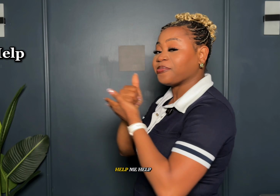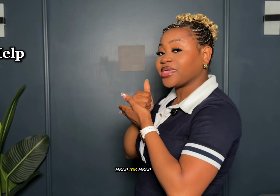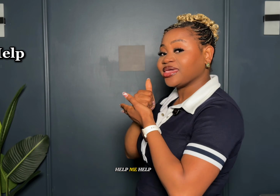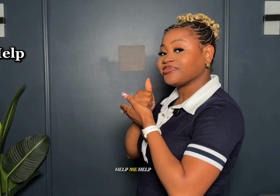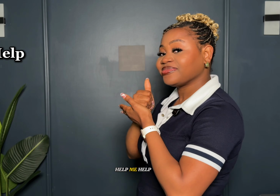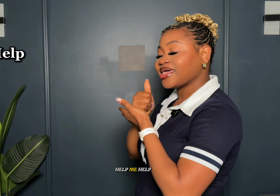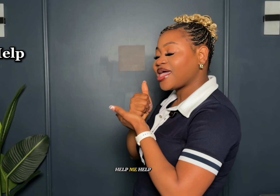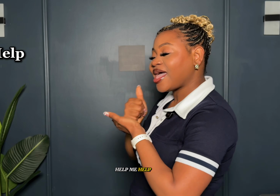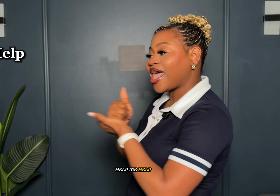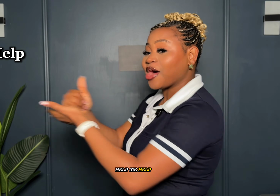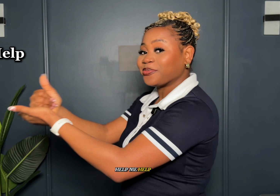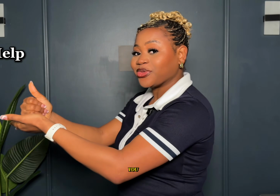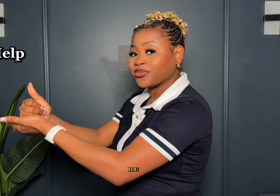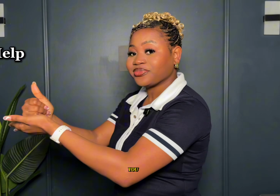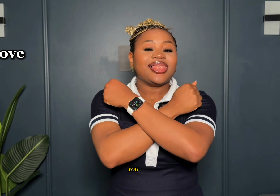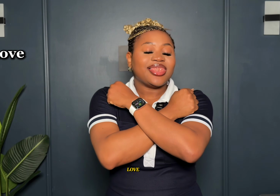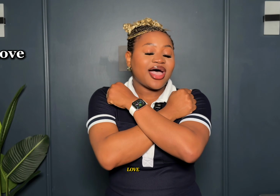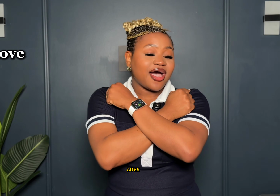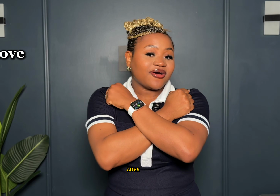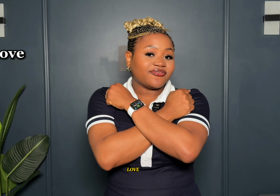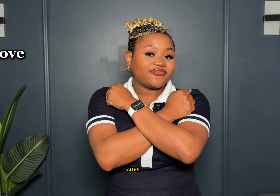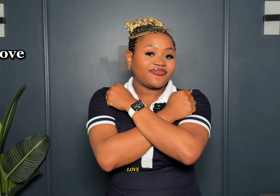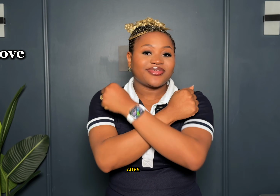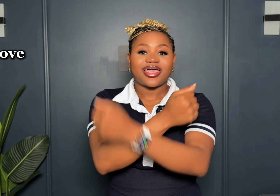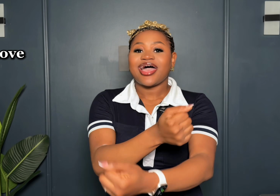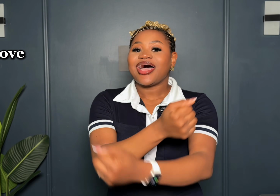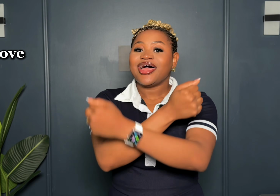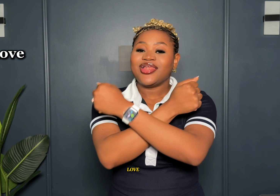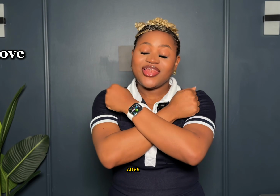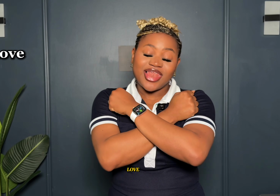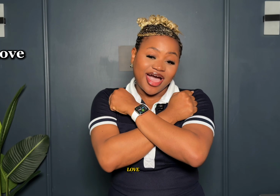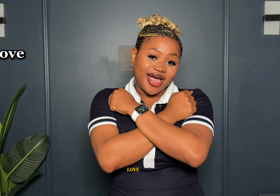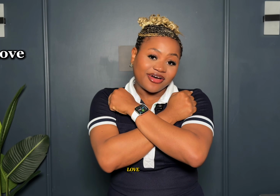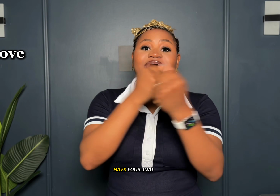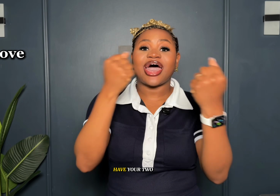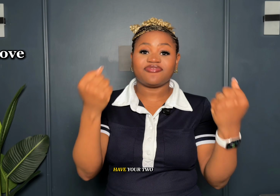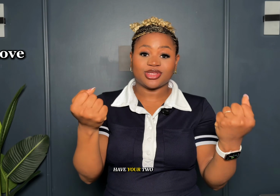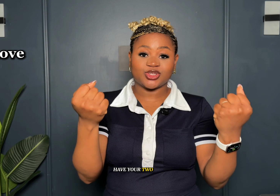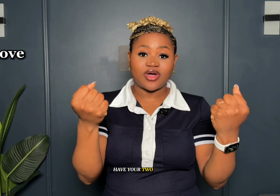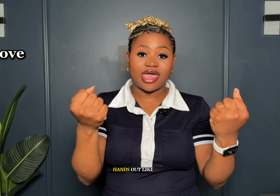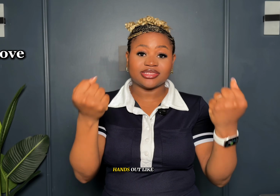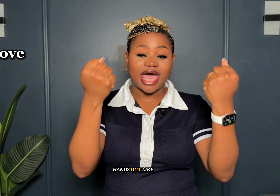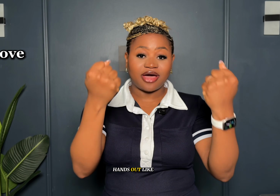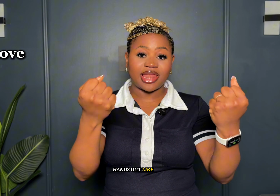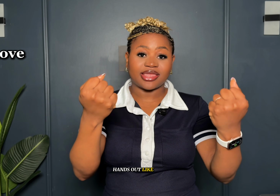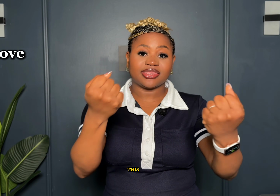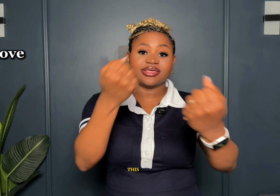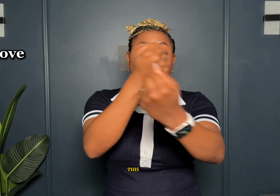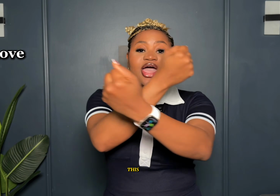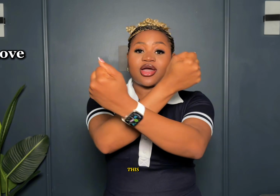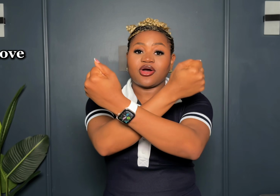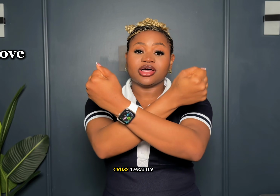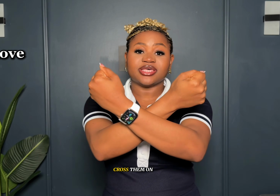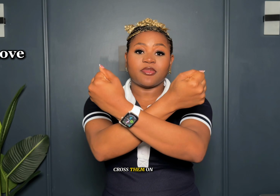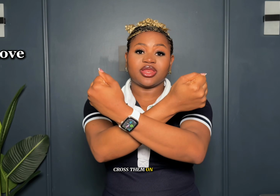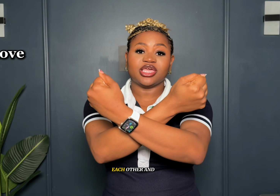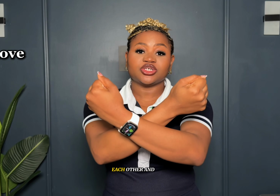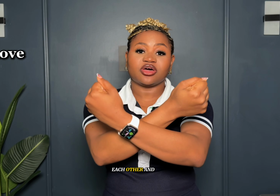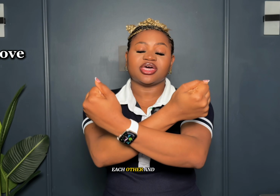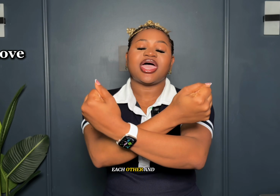me. Help you. Love. Love. Have your two hands out like this. Cross them on each other